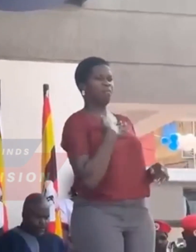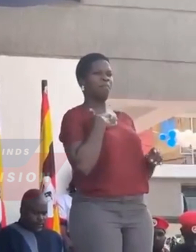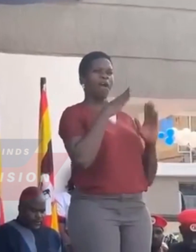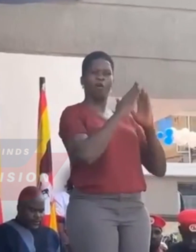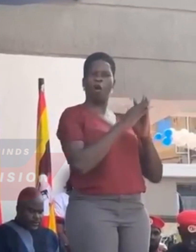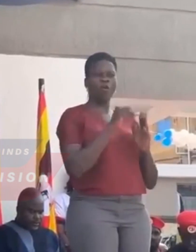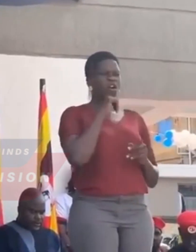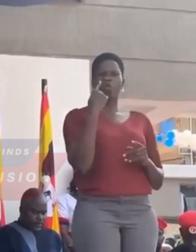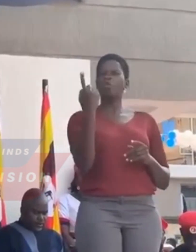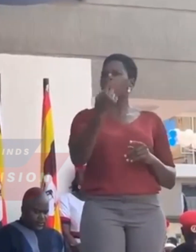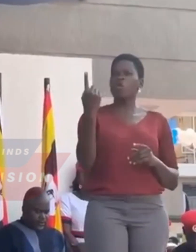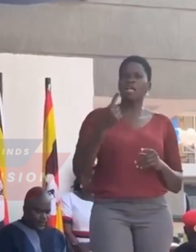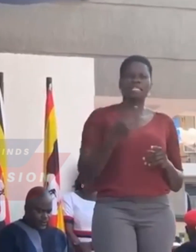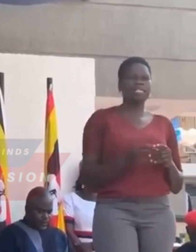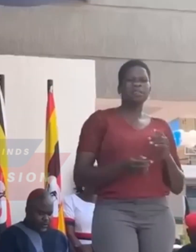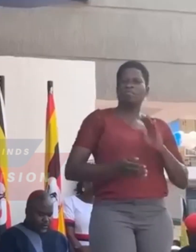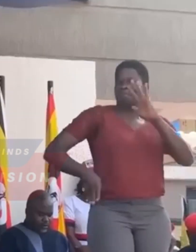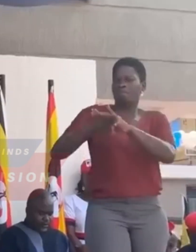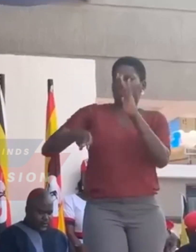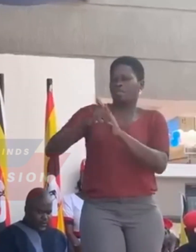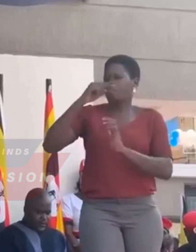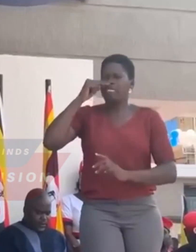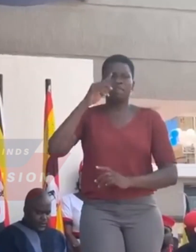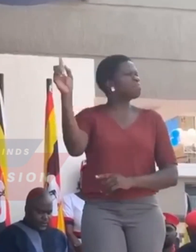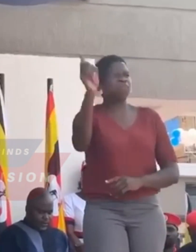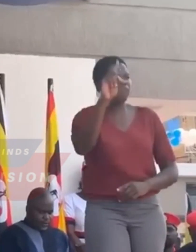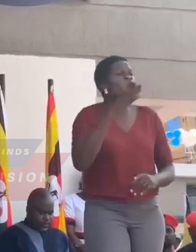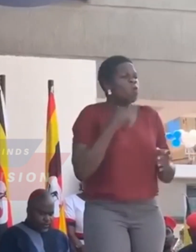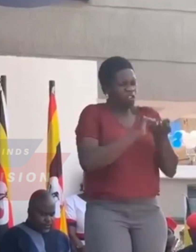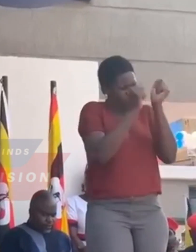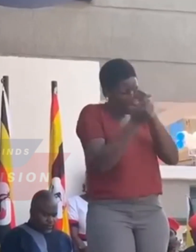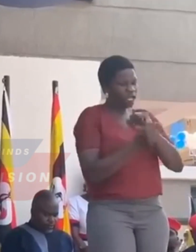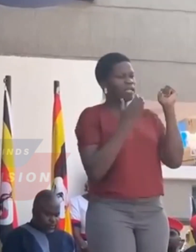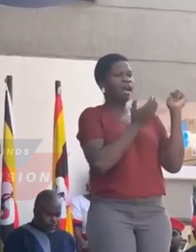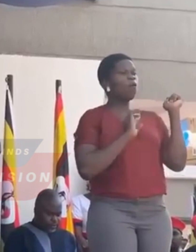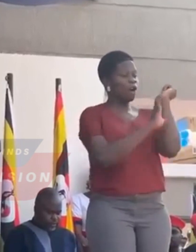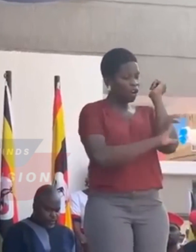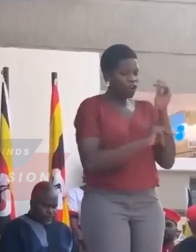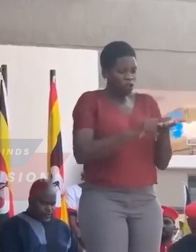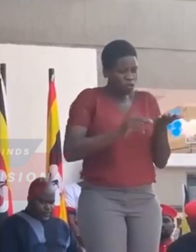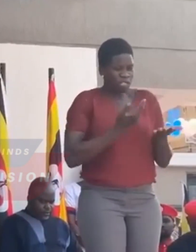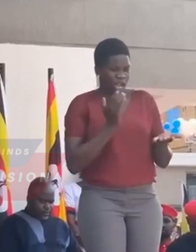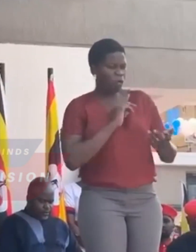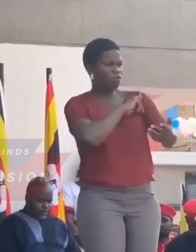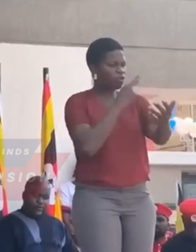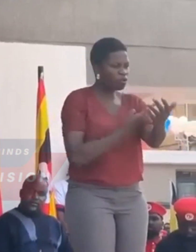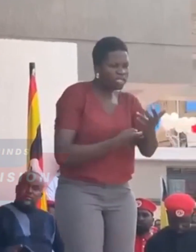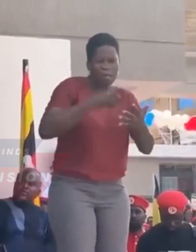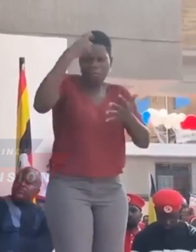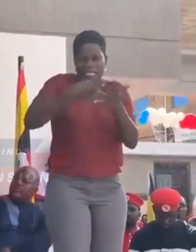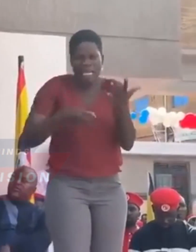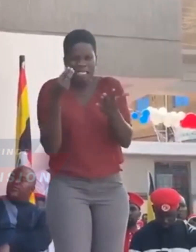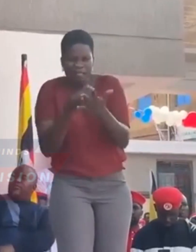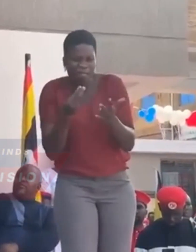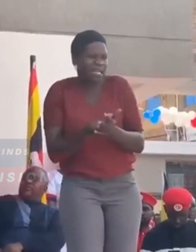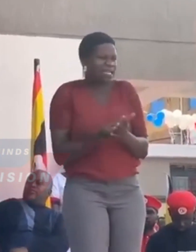twagala just kuguba bugobi Museveni, no. Twagala kuchuse nsi yafe, nga tuko sebi obukagabi nsi yafe. Nesende zomu uomusoroze